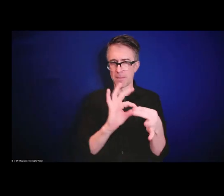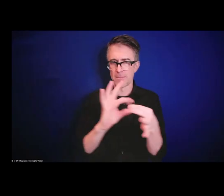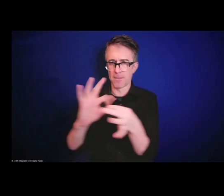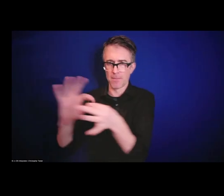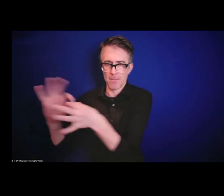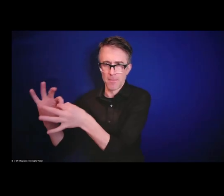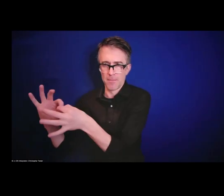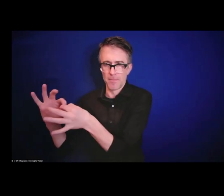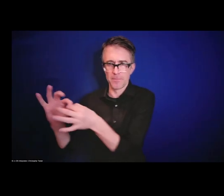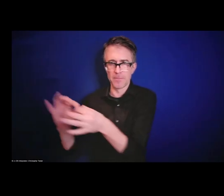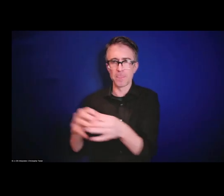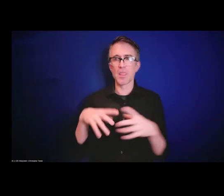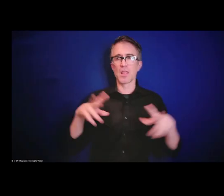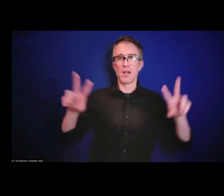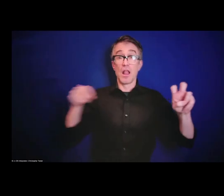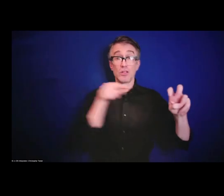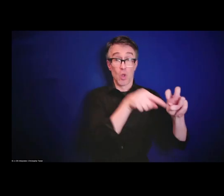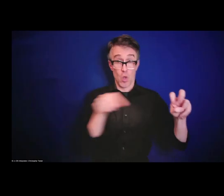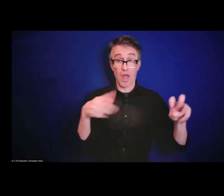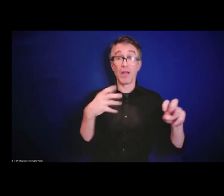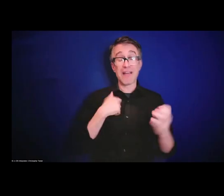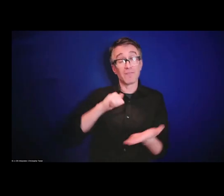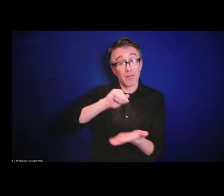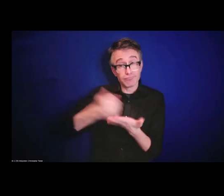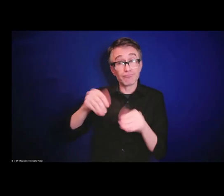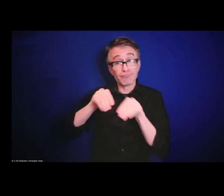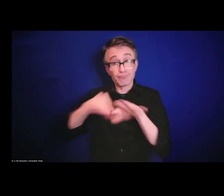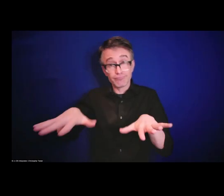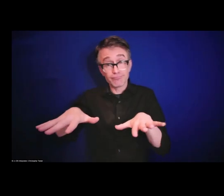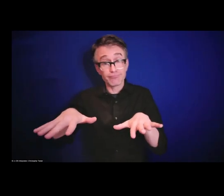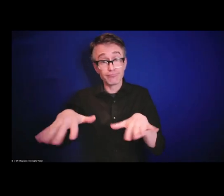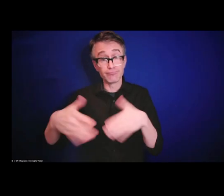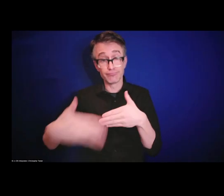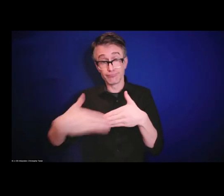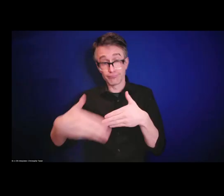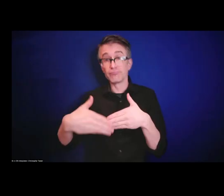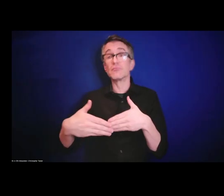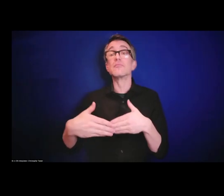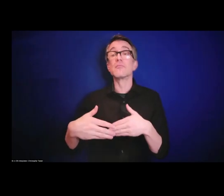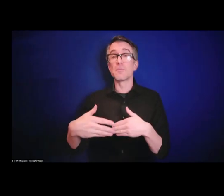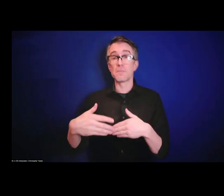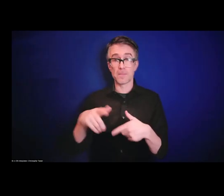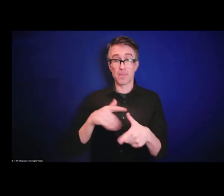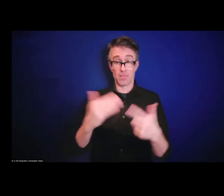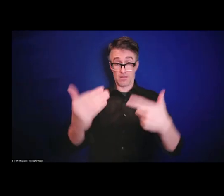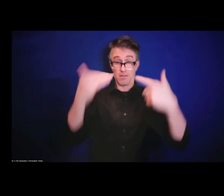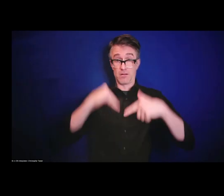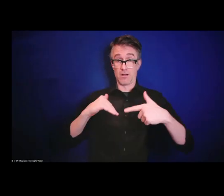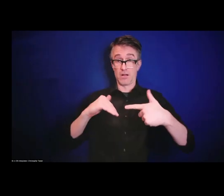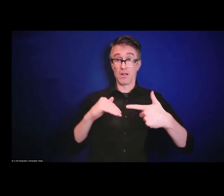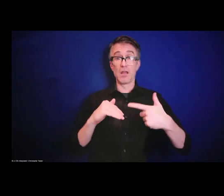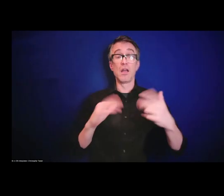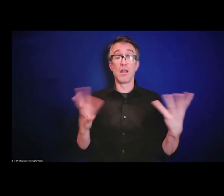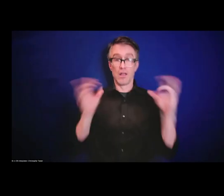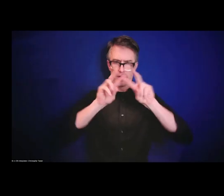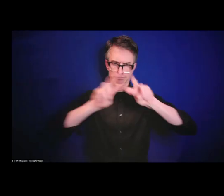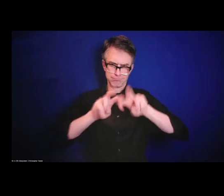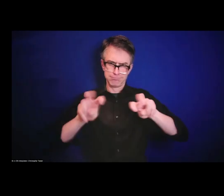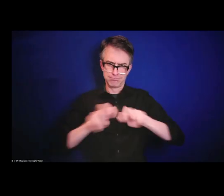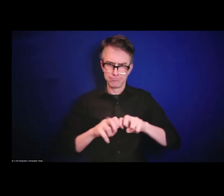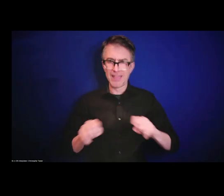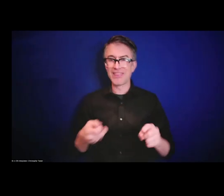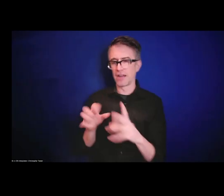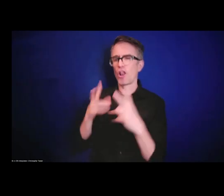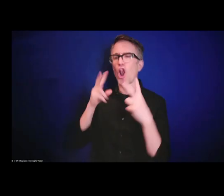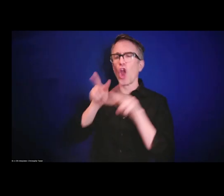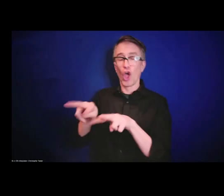a structure. We address data sources for intersectionality, including intersectional approaches and